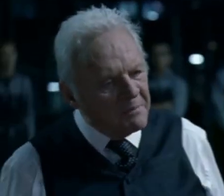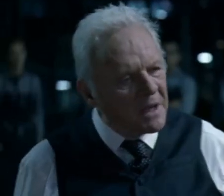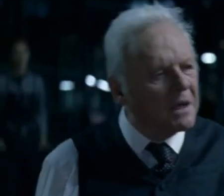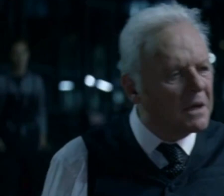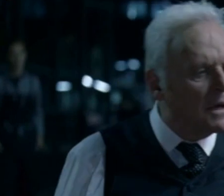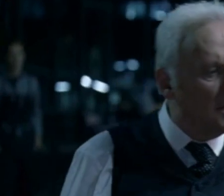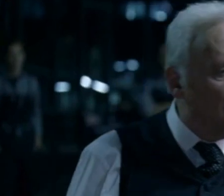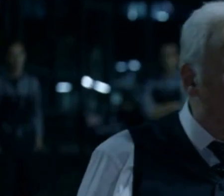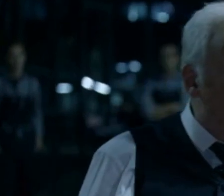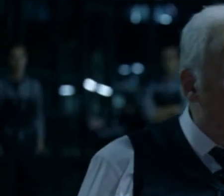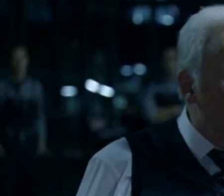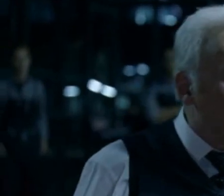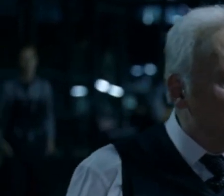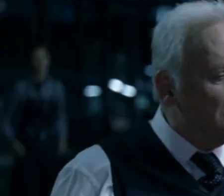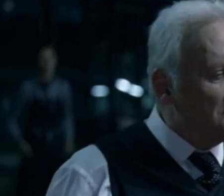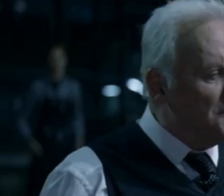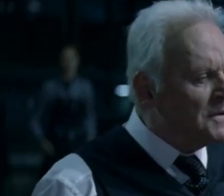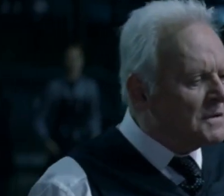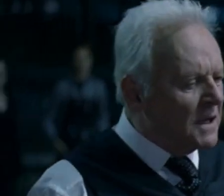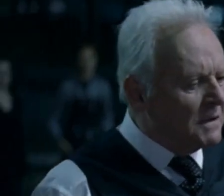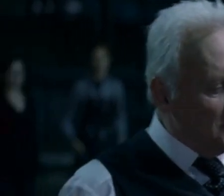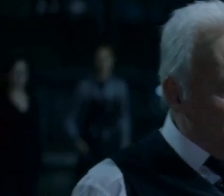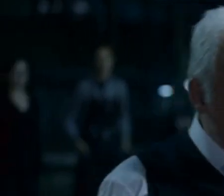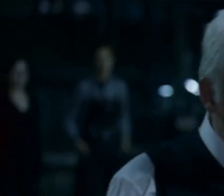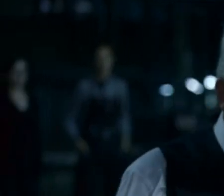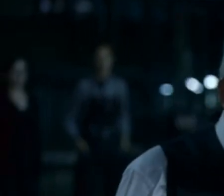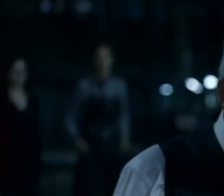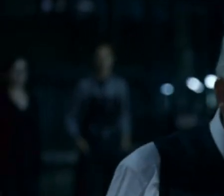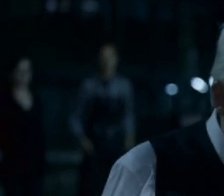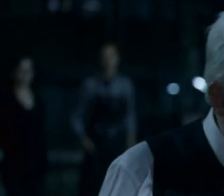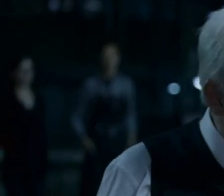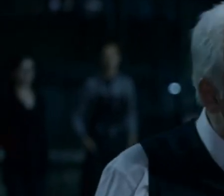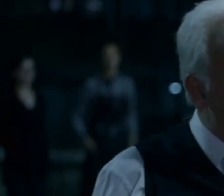They come back because of the subtleties,